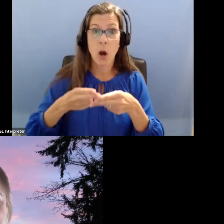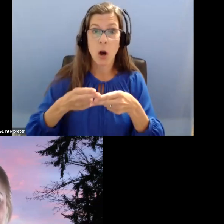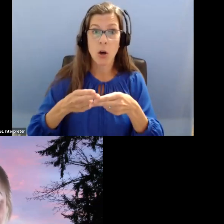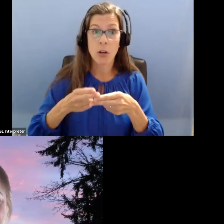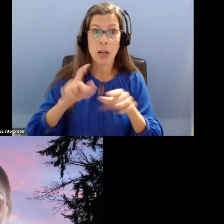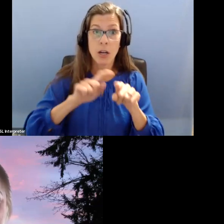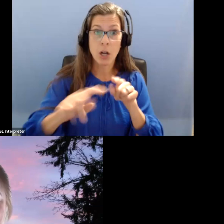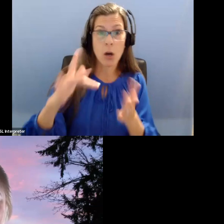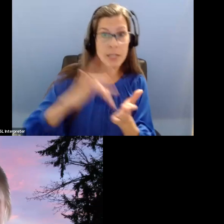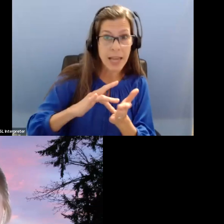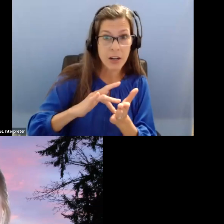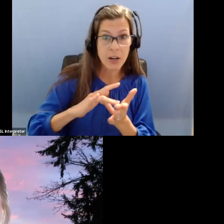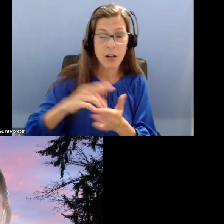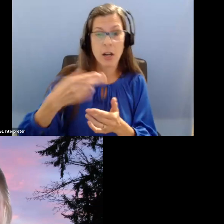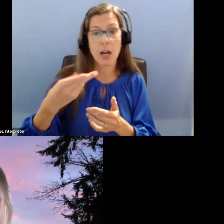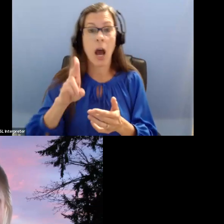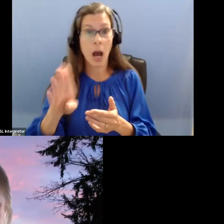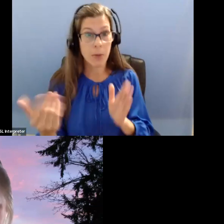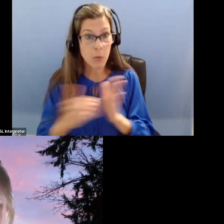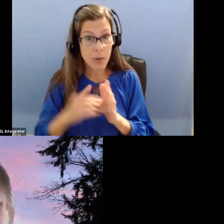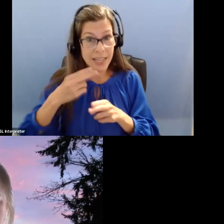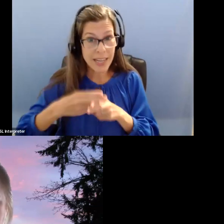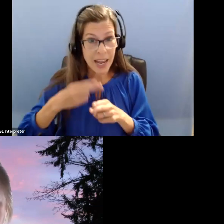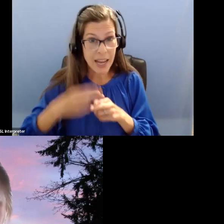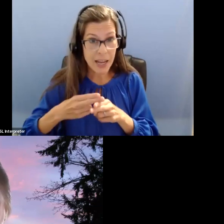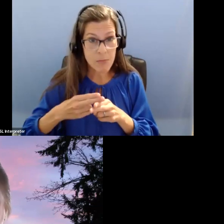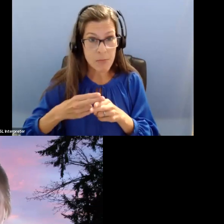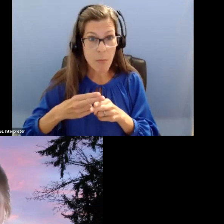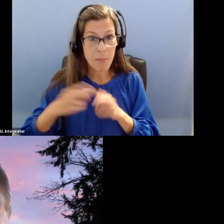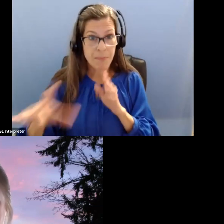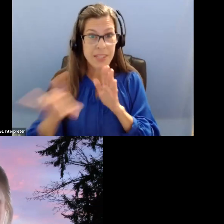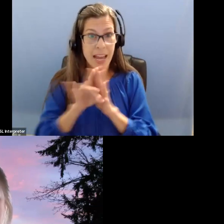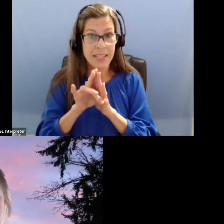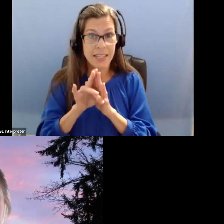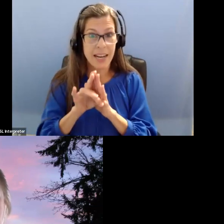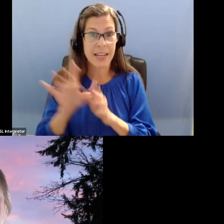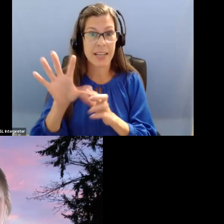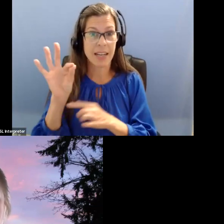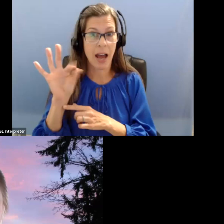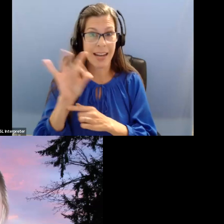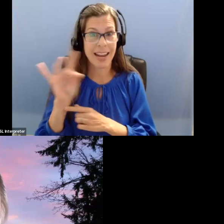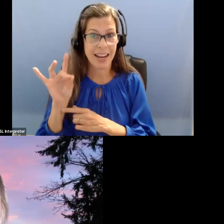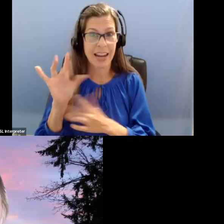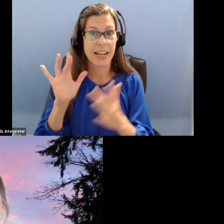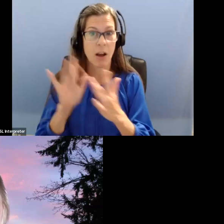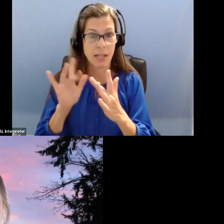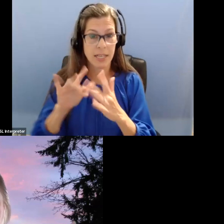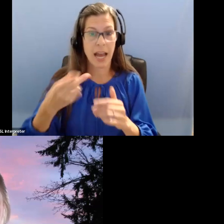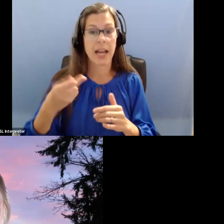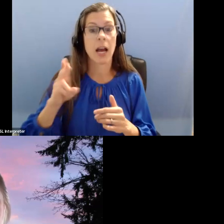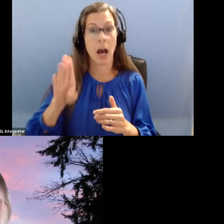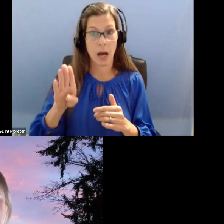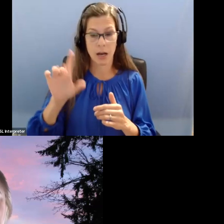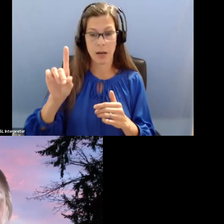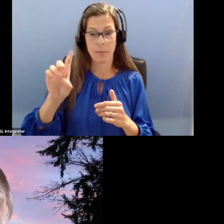centers and call center hubs. We actually renamed them as a designated 988 contact hubs. And this was really about taking a look at how